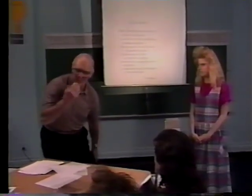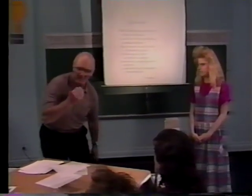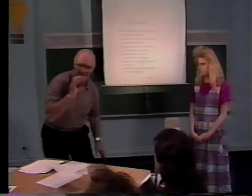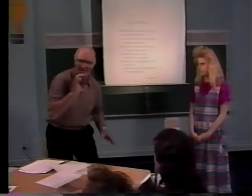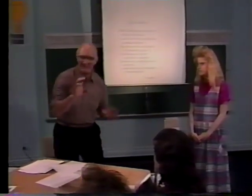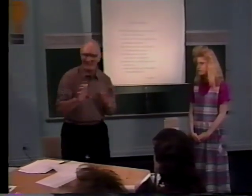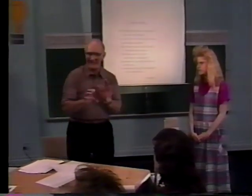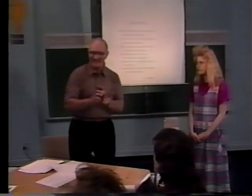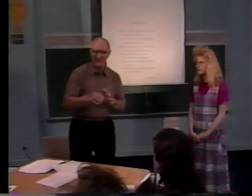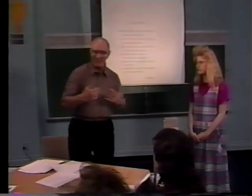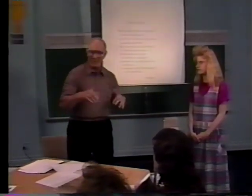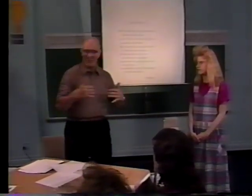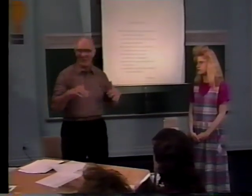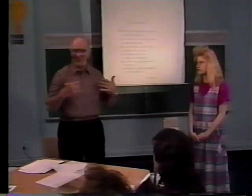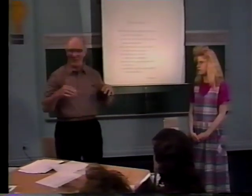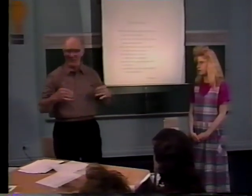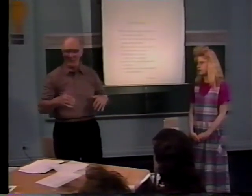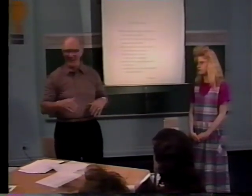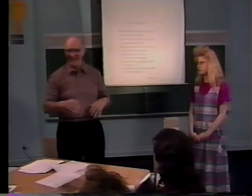Beautiful image there. Oh.